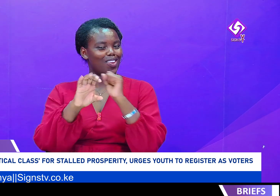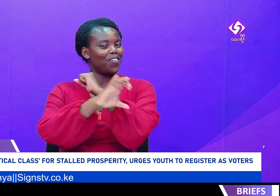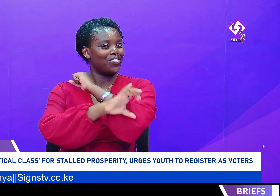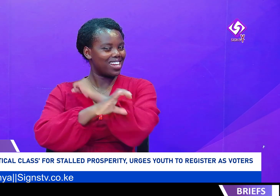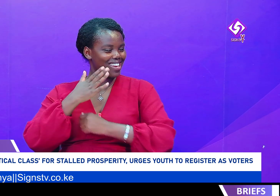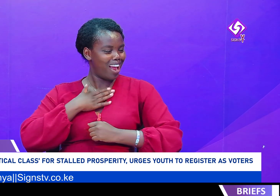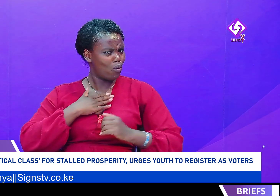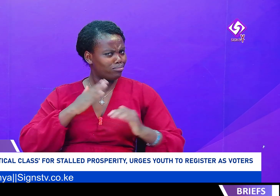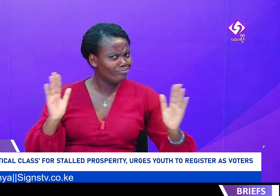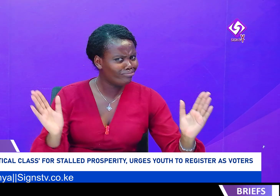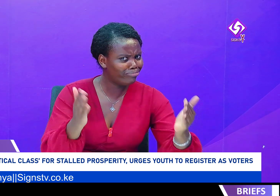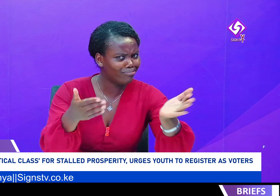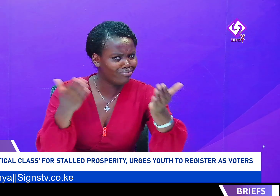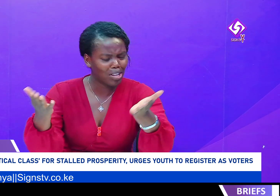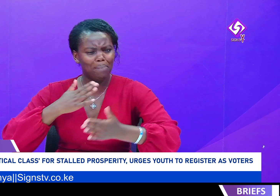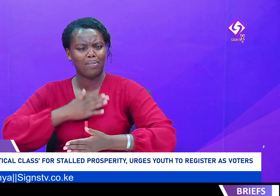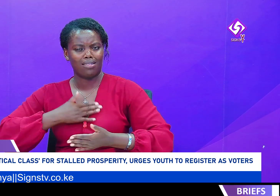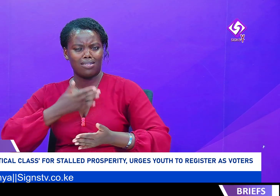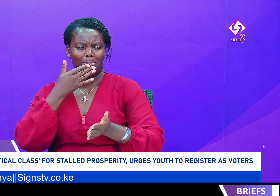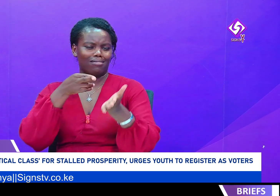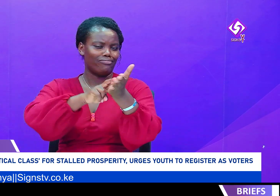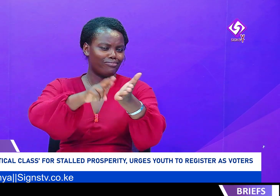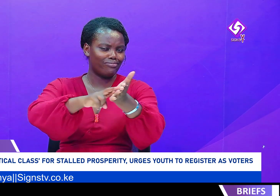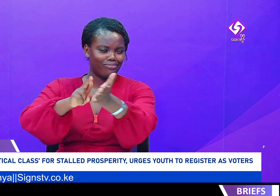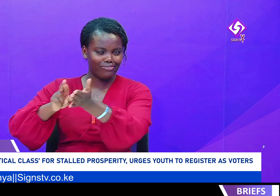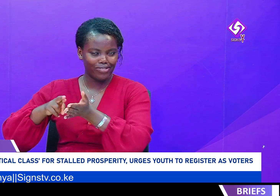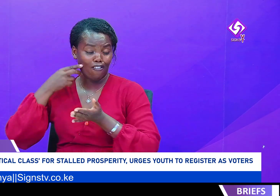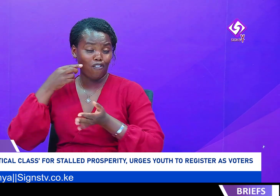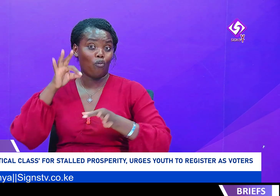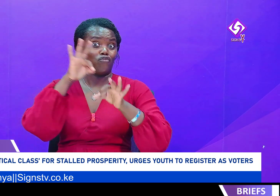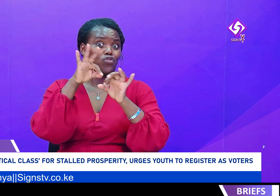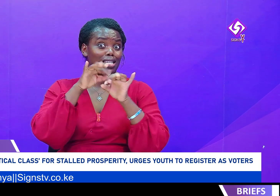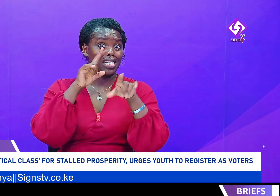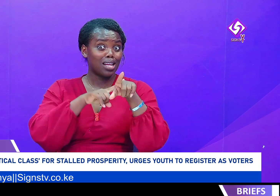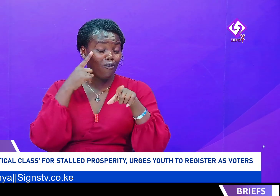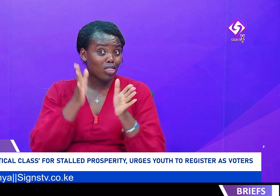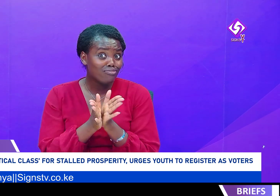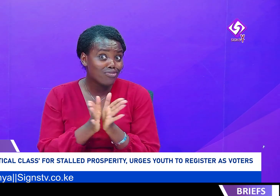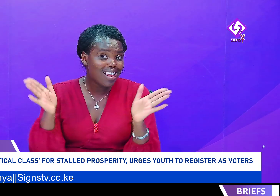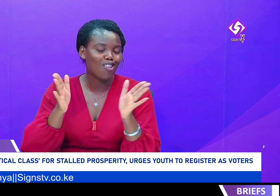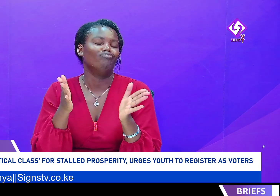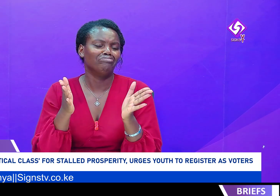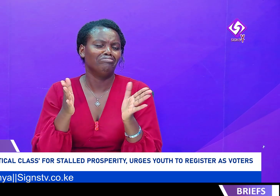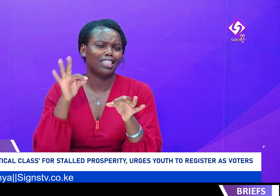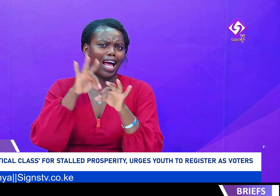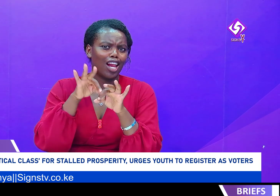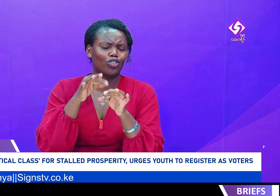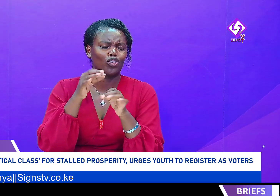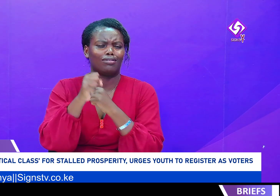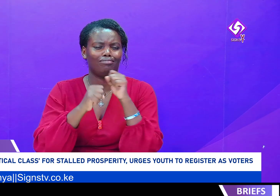The president of the country is encouraging the youth to come out in large numbers and register as voters for the general election